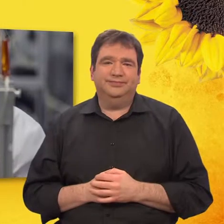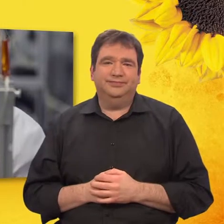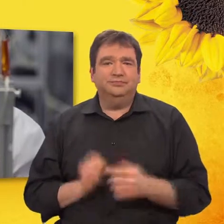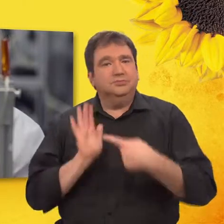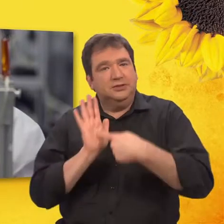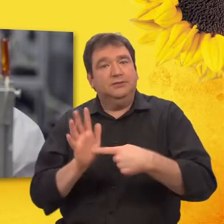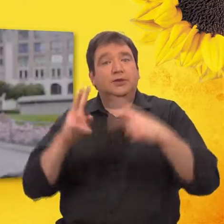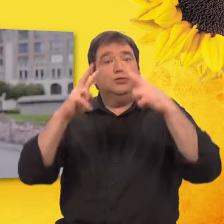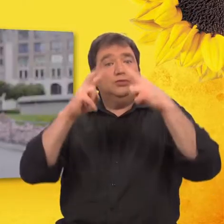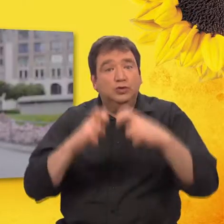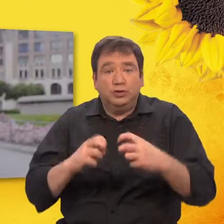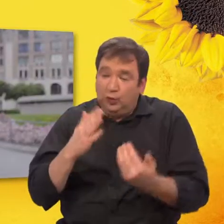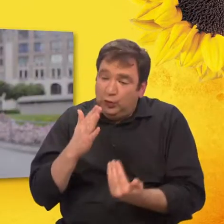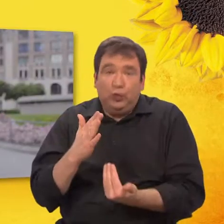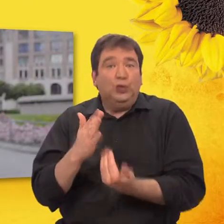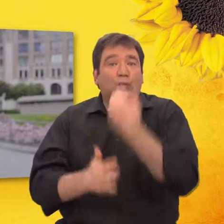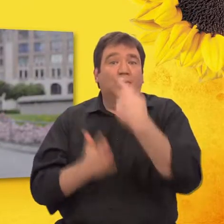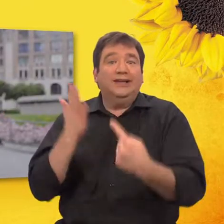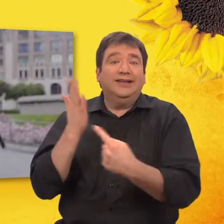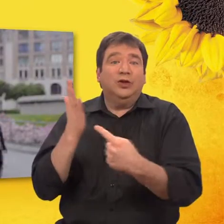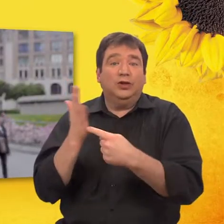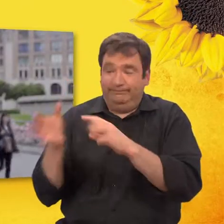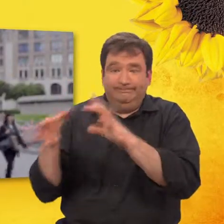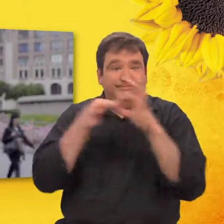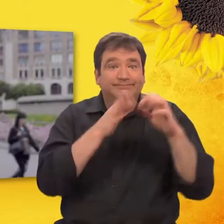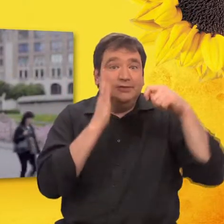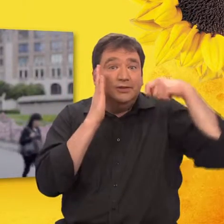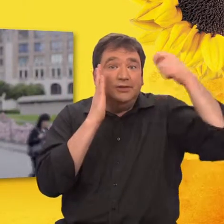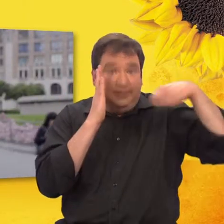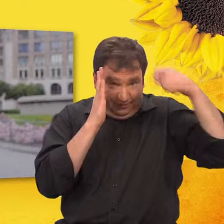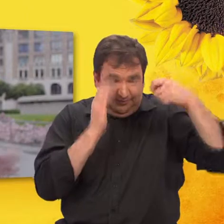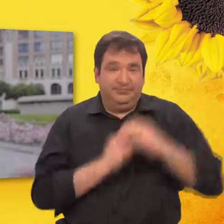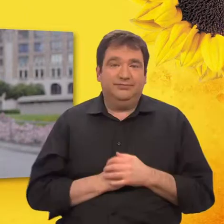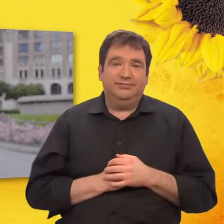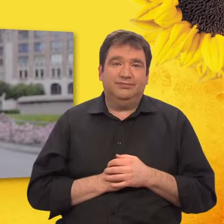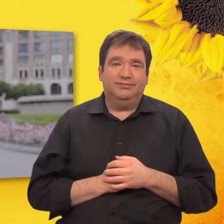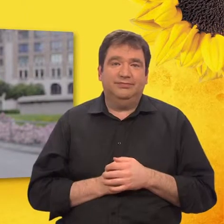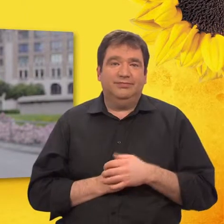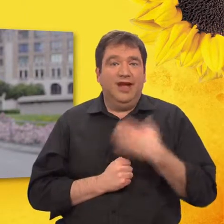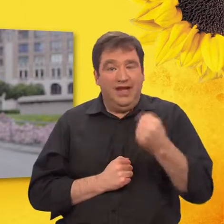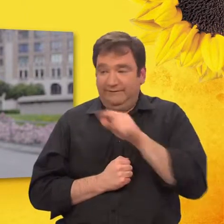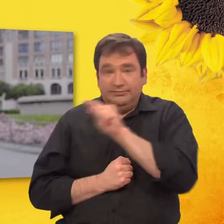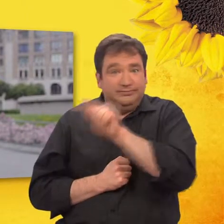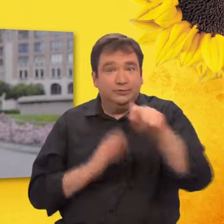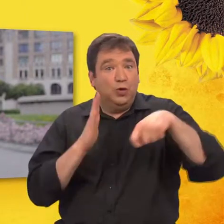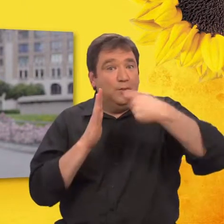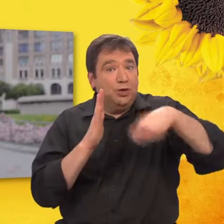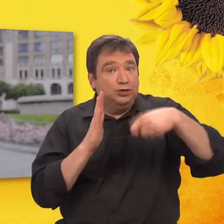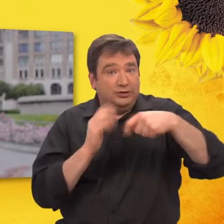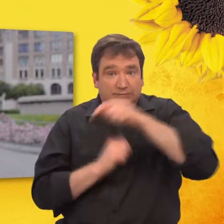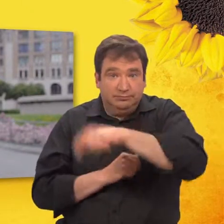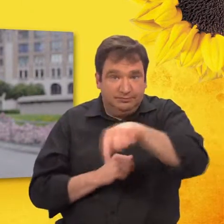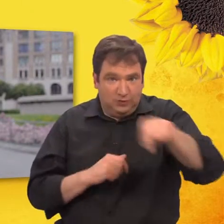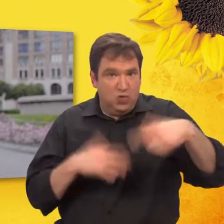Por ejemplo, investigación desde el punto de vista de aplicación de las nuevas tecnologías a la cinematografía. Hay proyectos